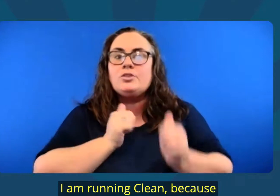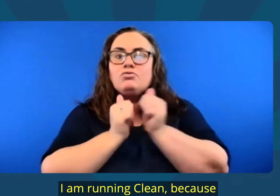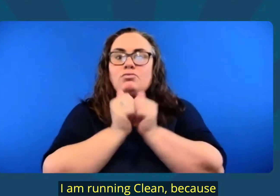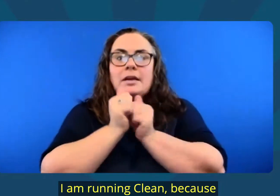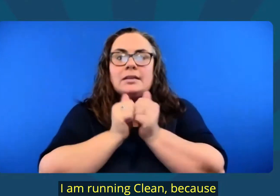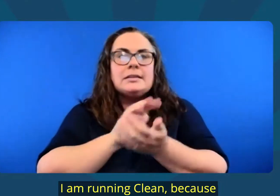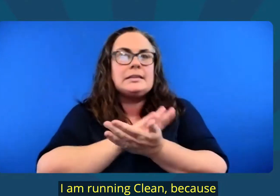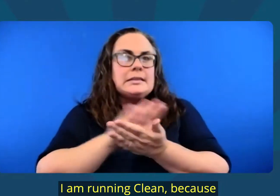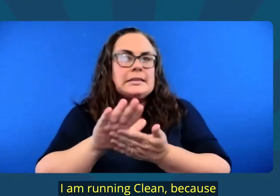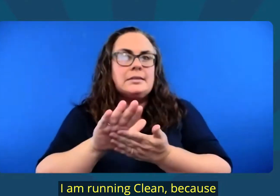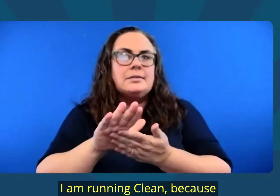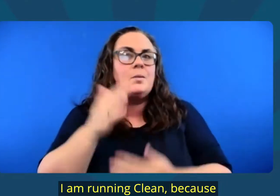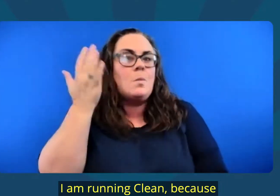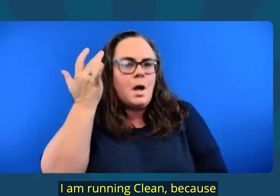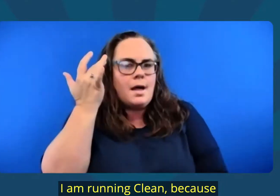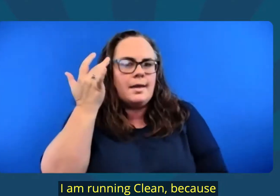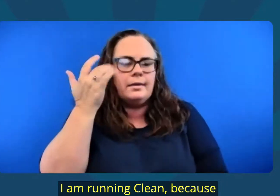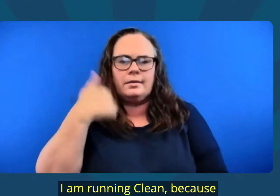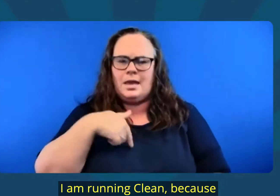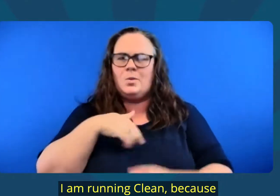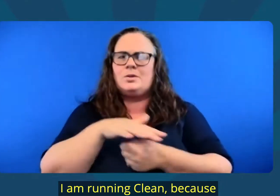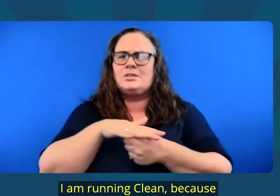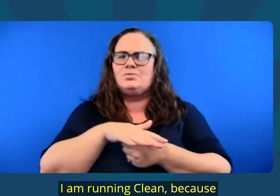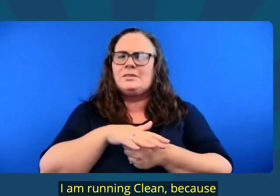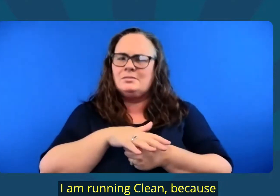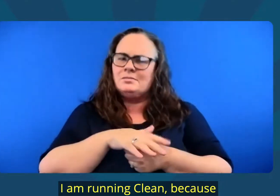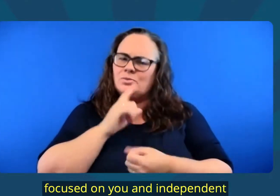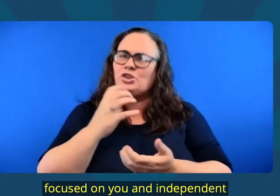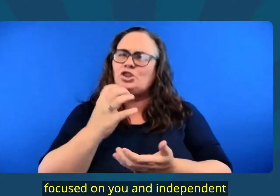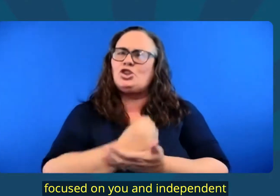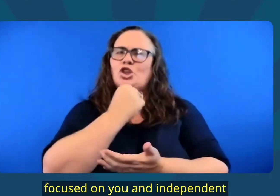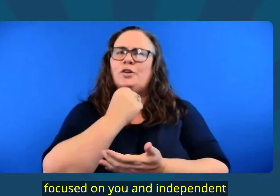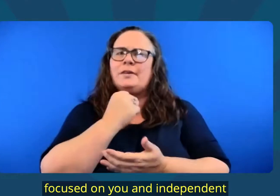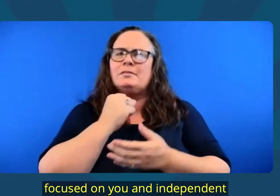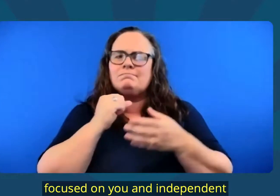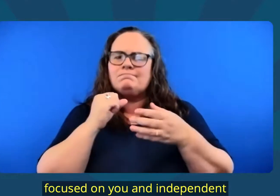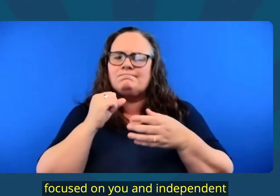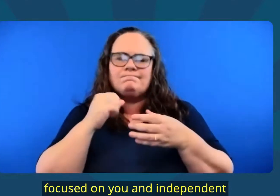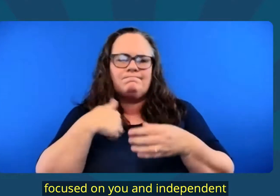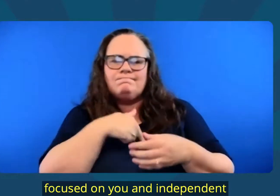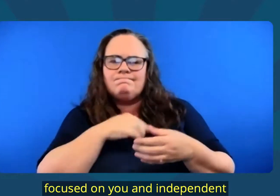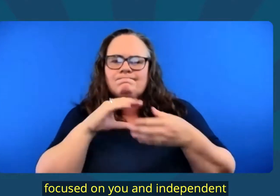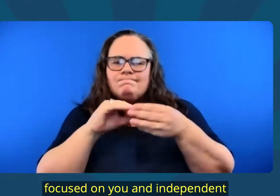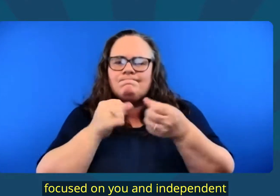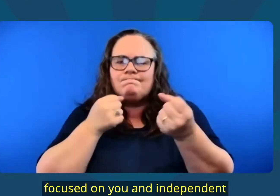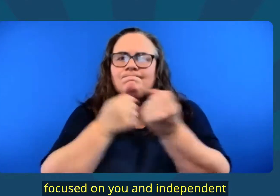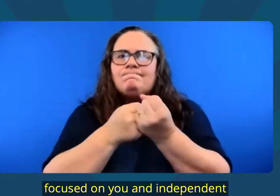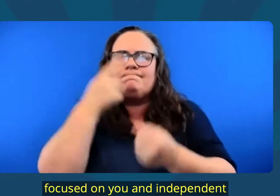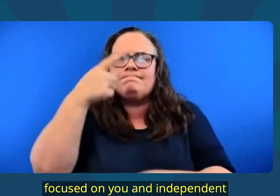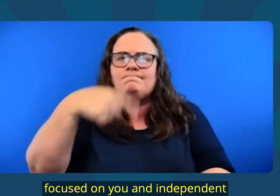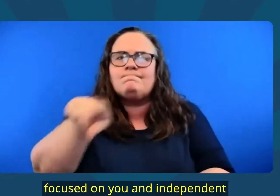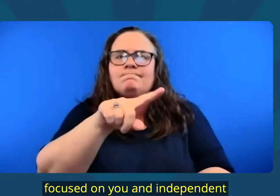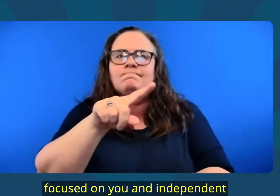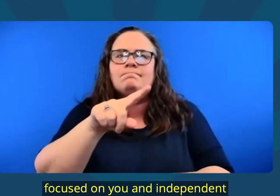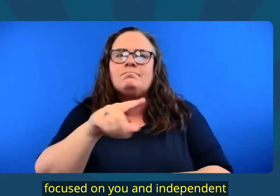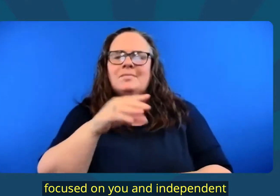I am running clean because our district deserves a voice focused on you and independent of special